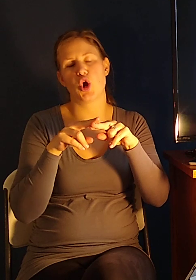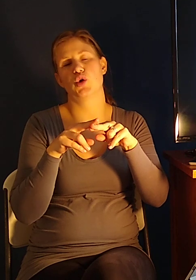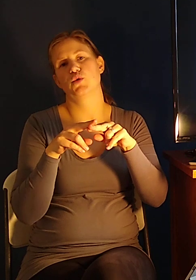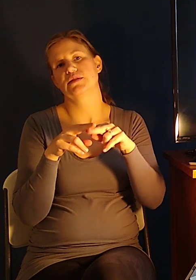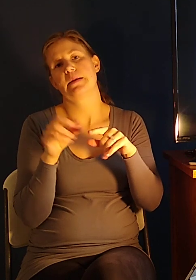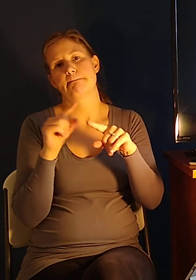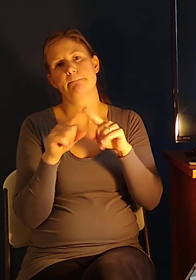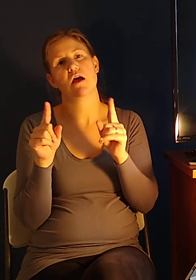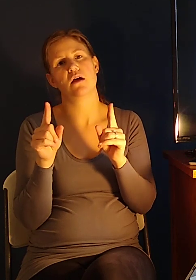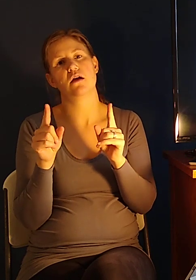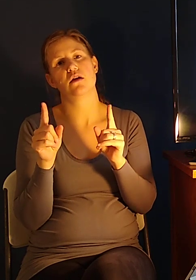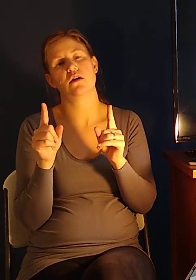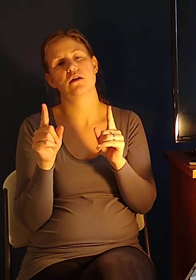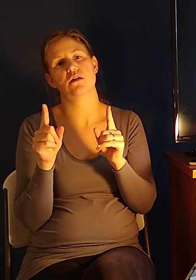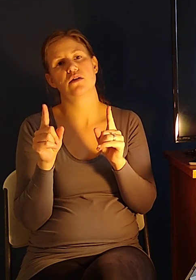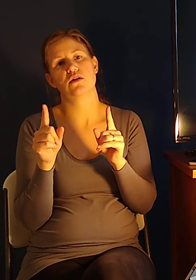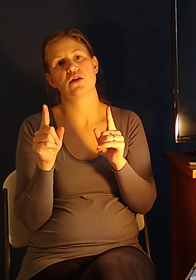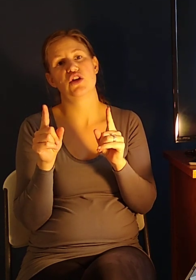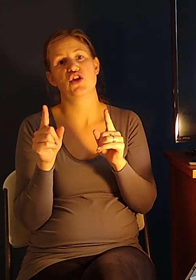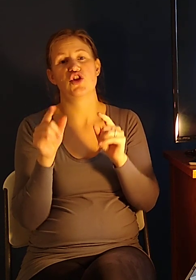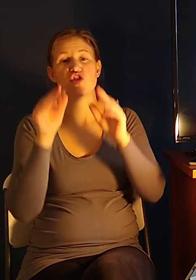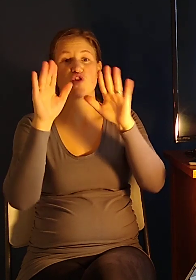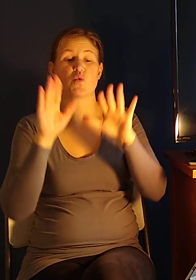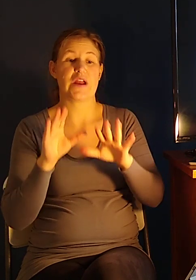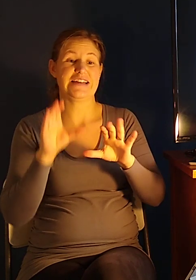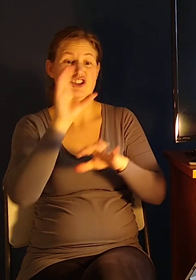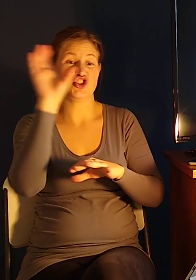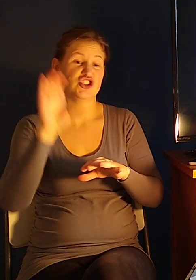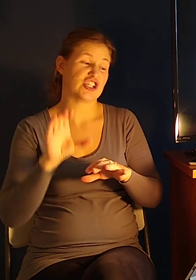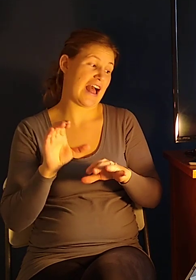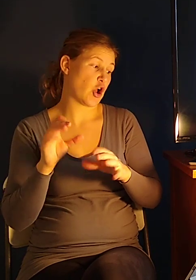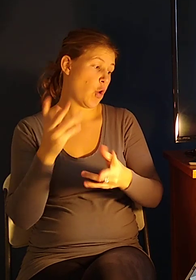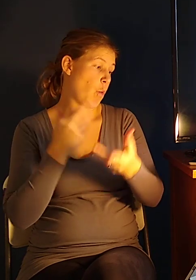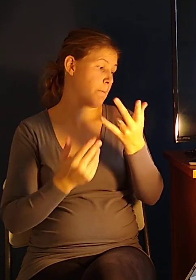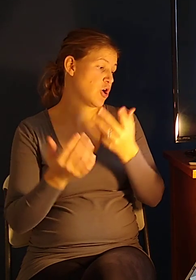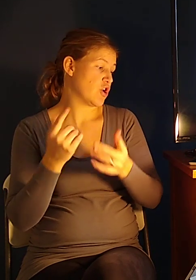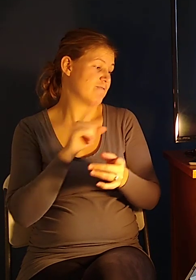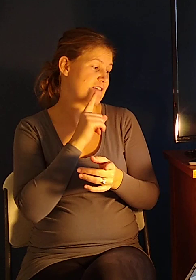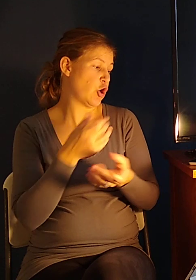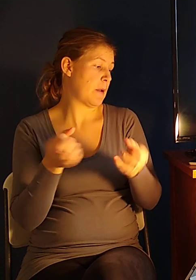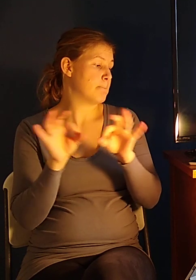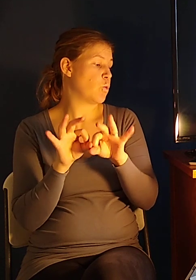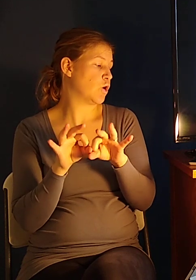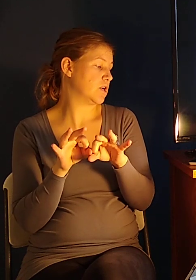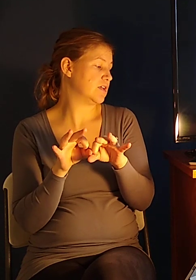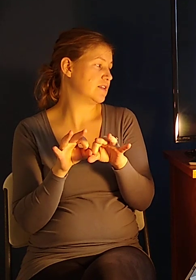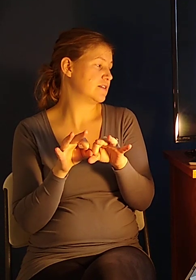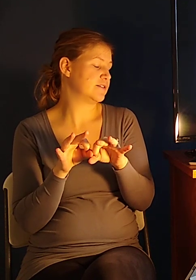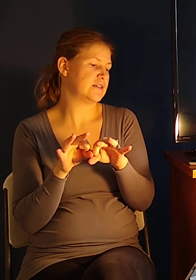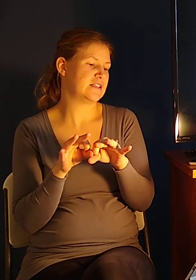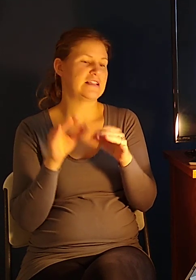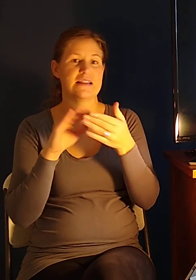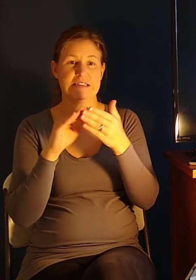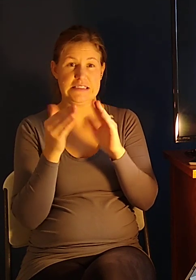But when the great city of Chicago burned, it was important that the city be